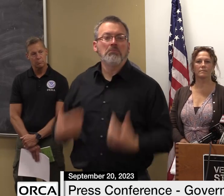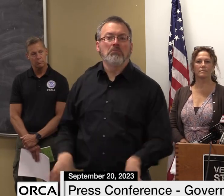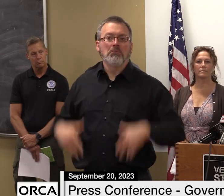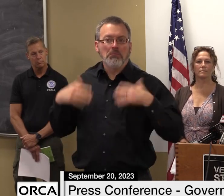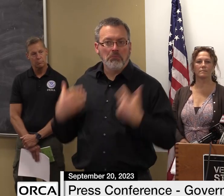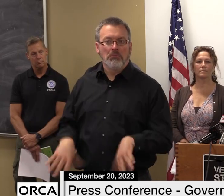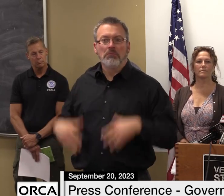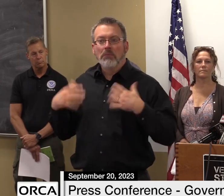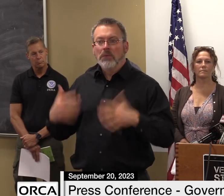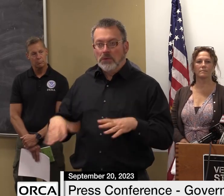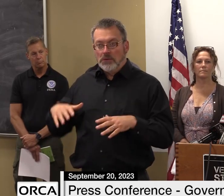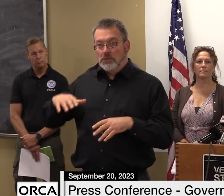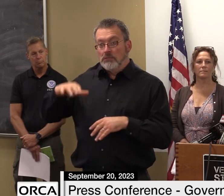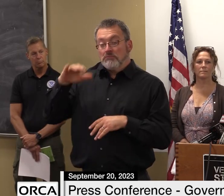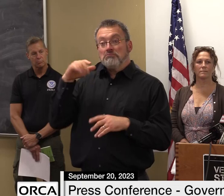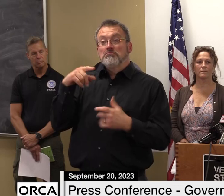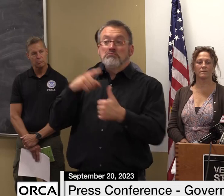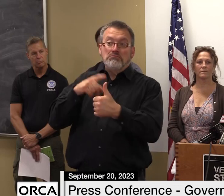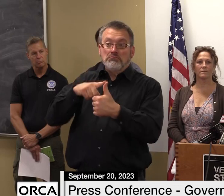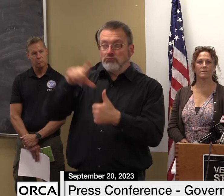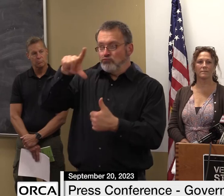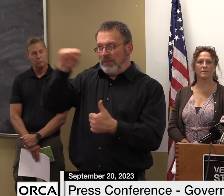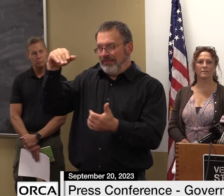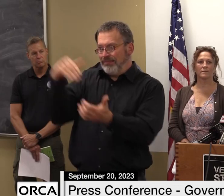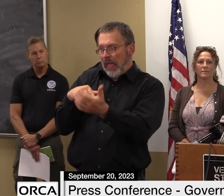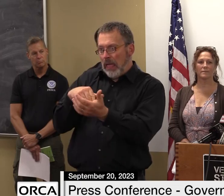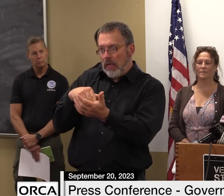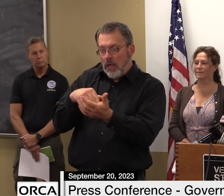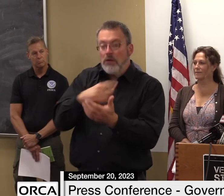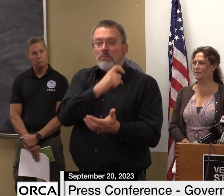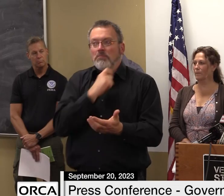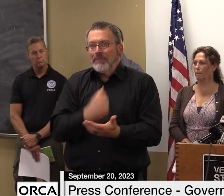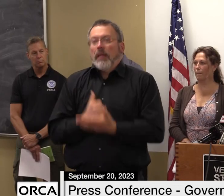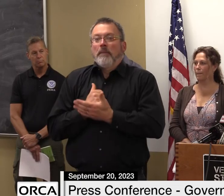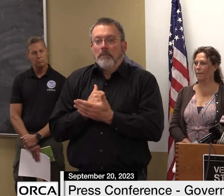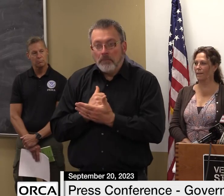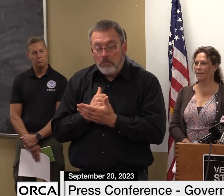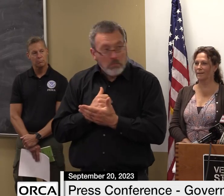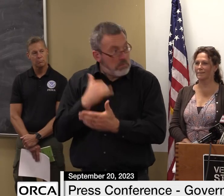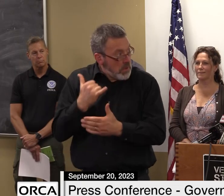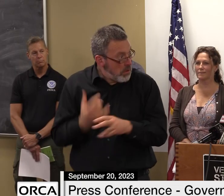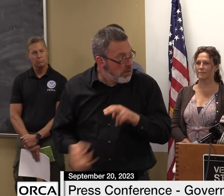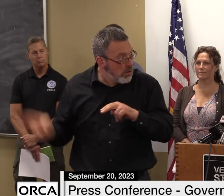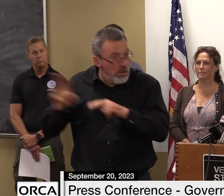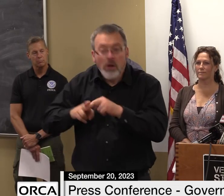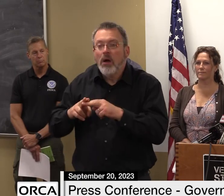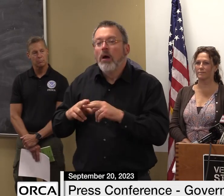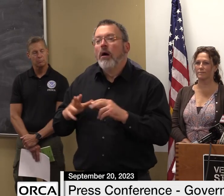more than helpful, and now knowing that the additional assistance that we will be receiving